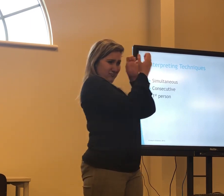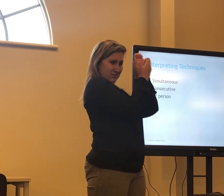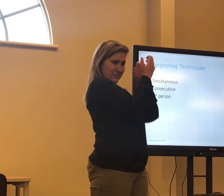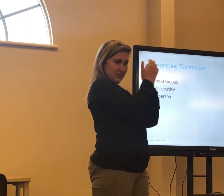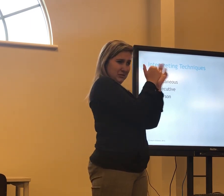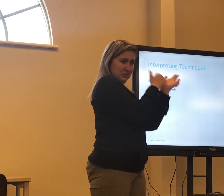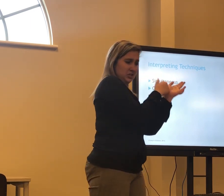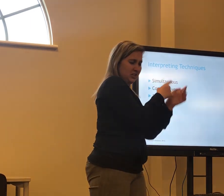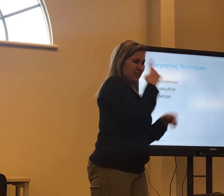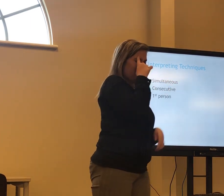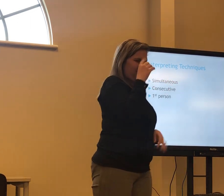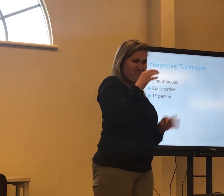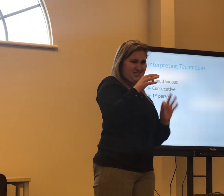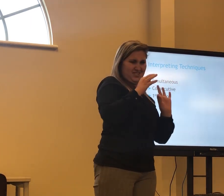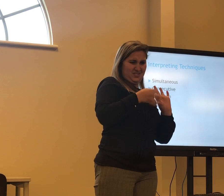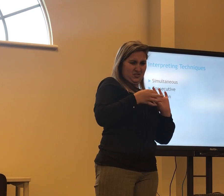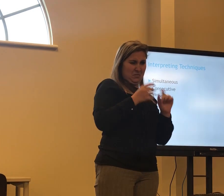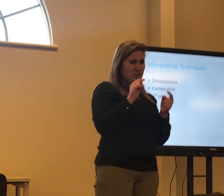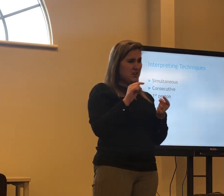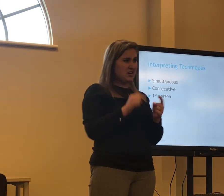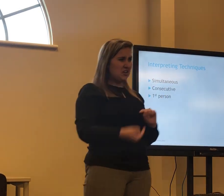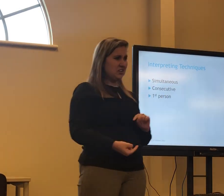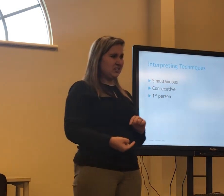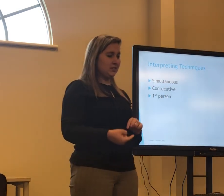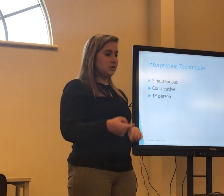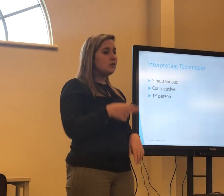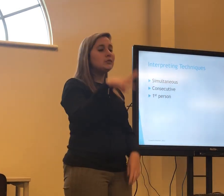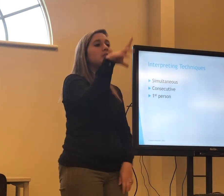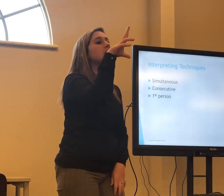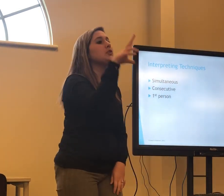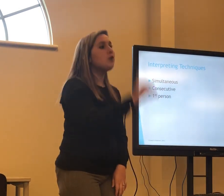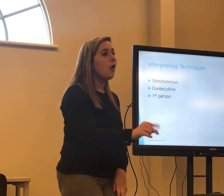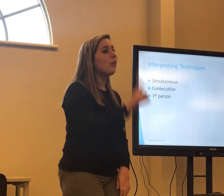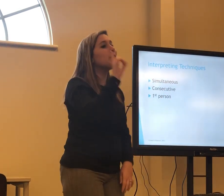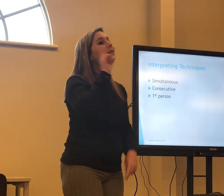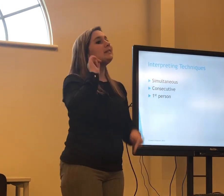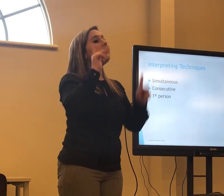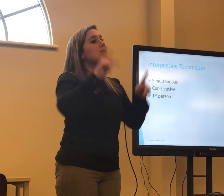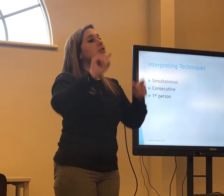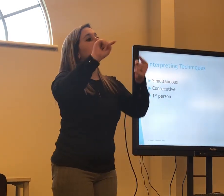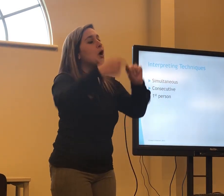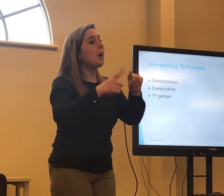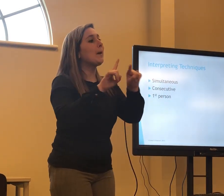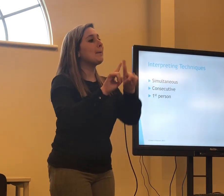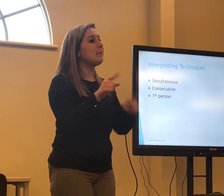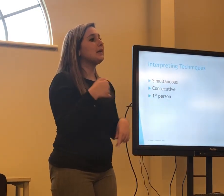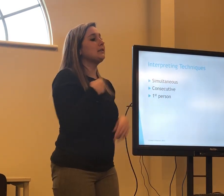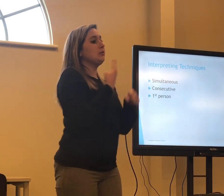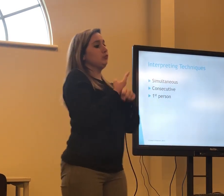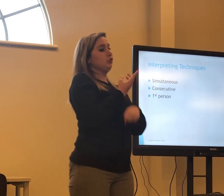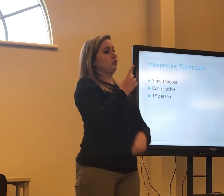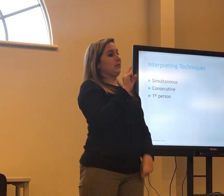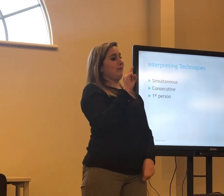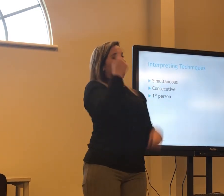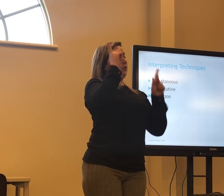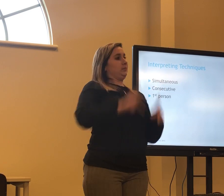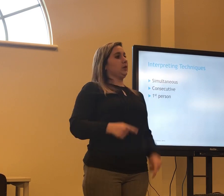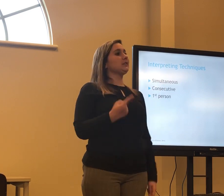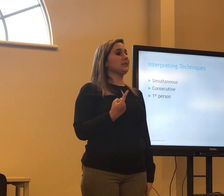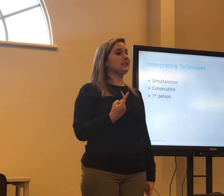No, the interpreter does not hurt. Sometimes they do, but. So first person, that is a technique you can use,